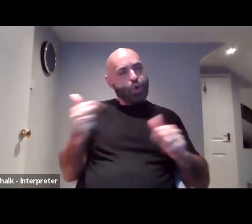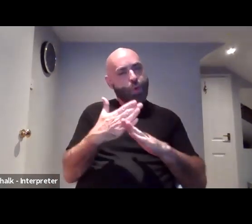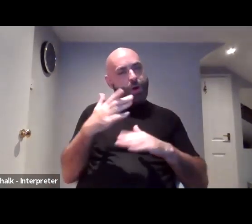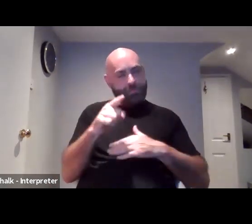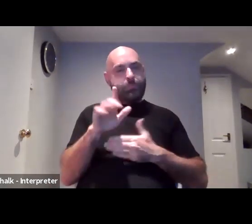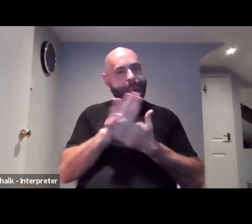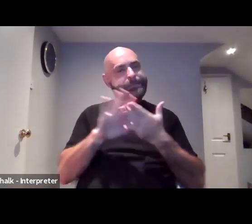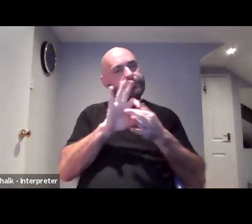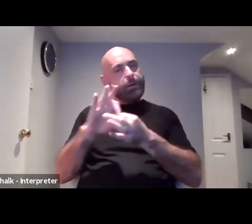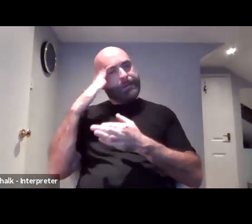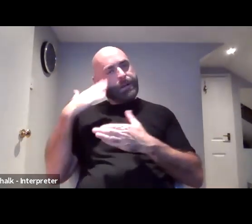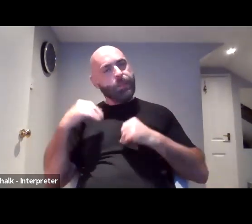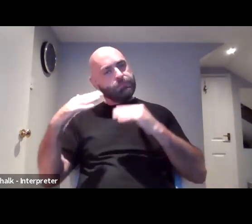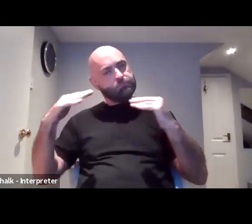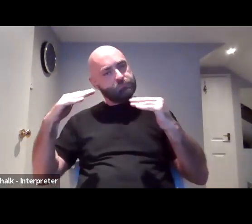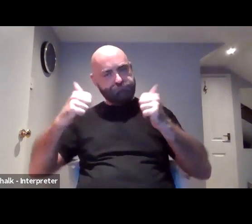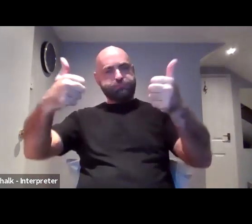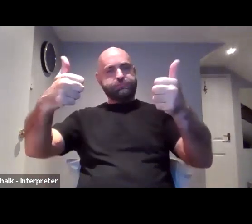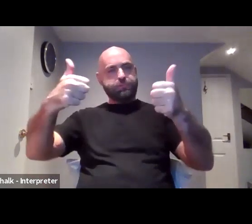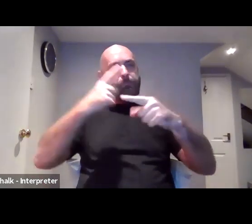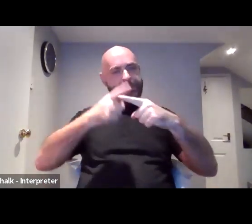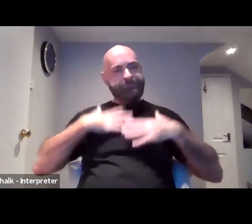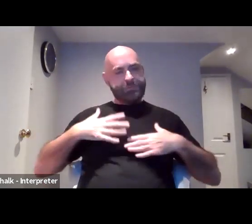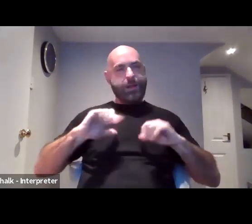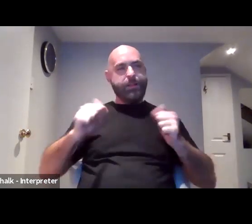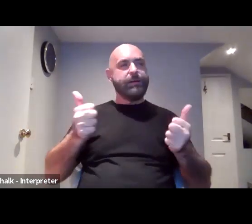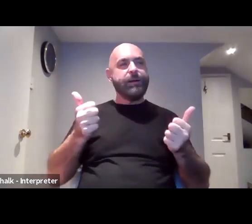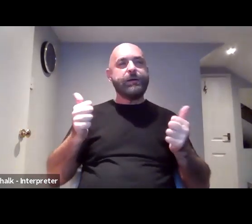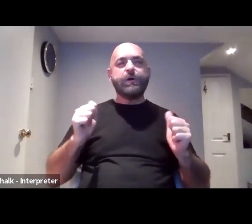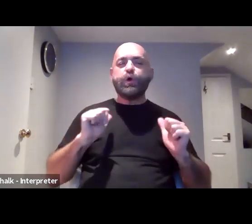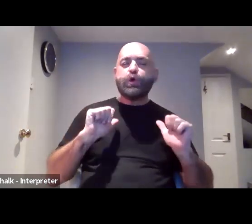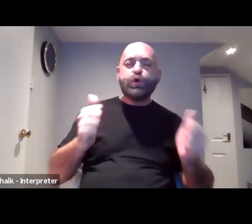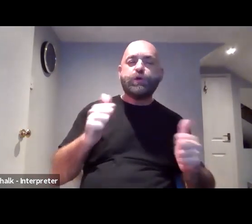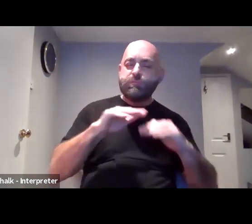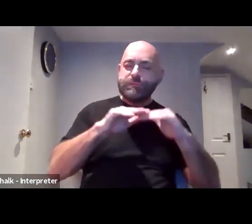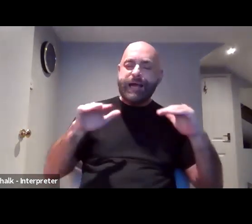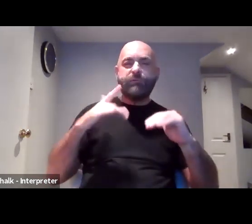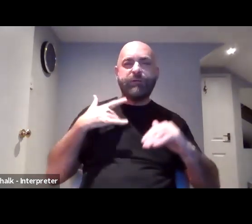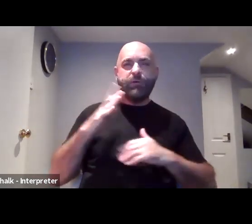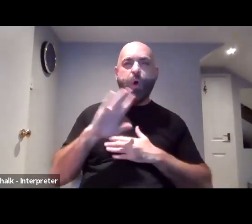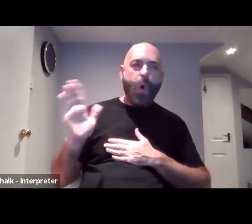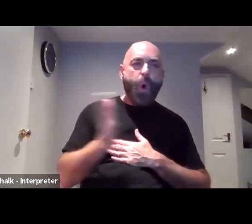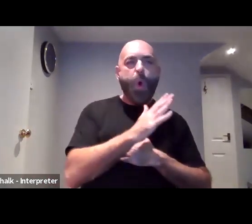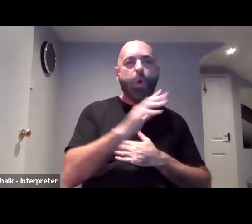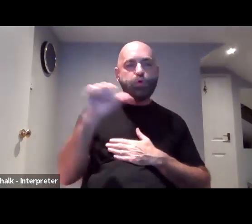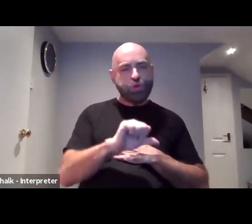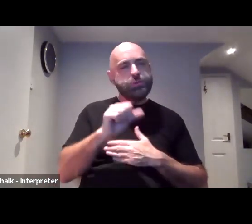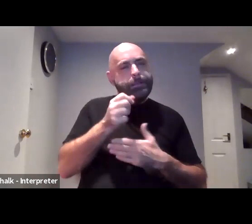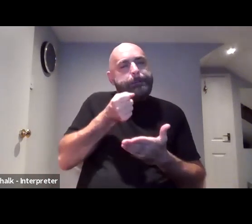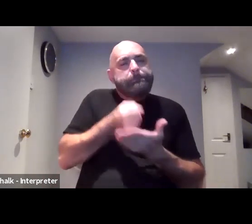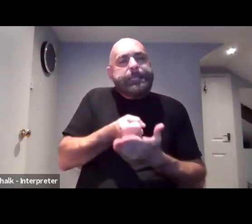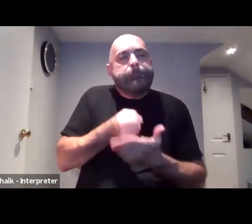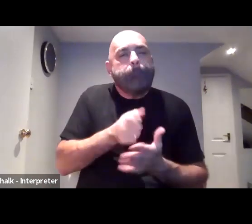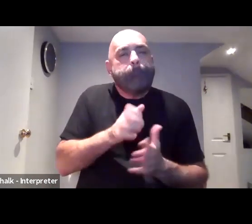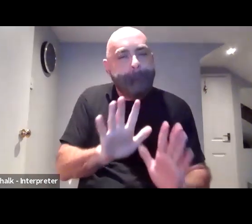health, as well as physical health. Healthy standard of living for all. Everyone should have at least the minimum necessary